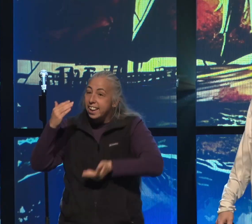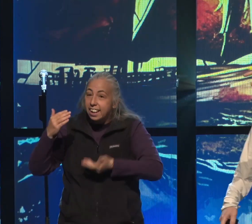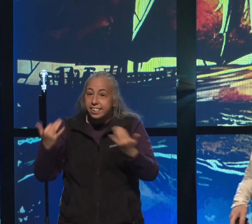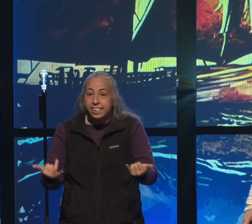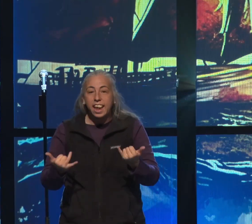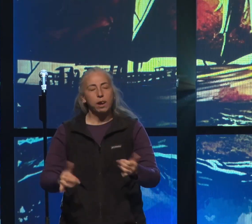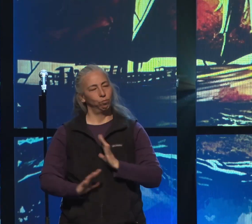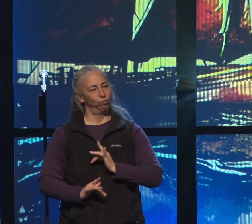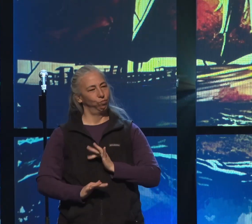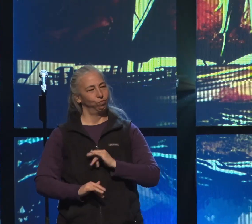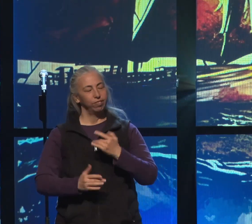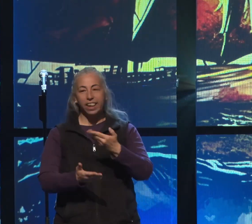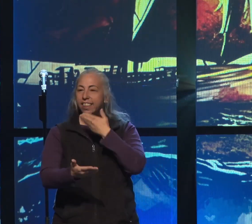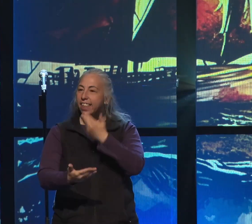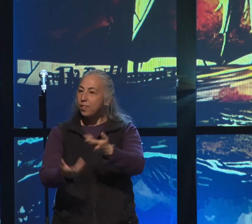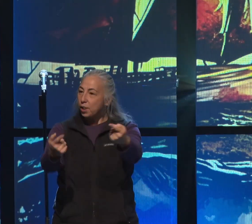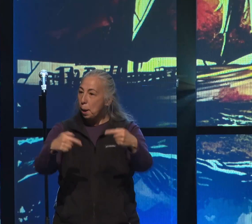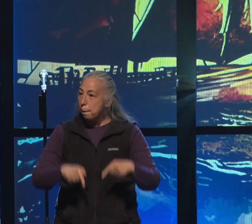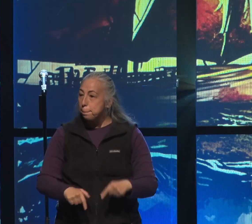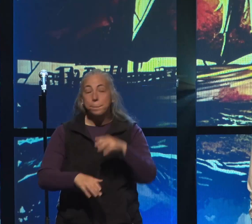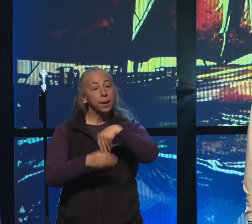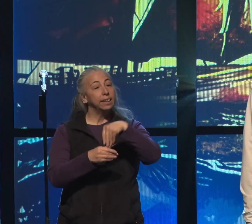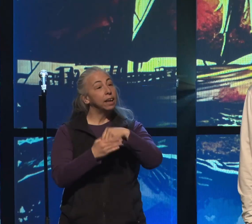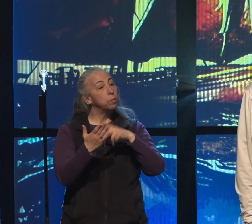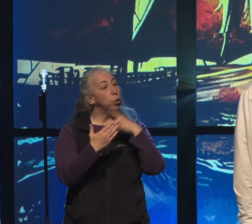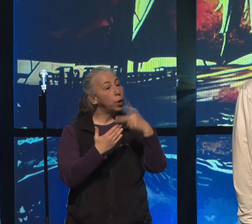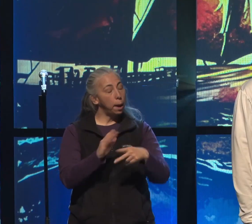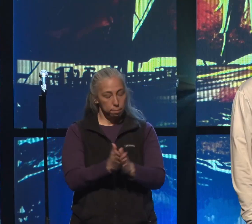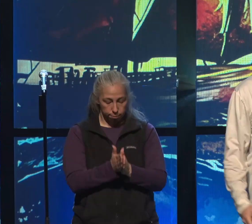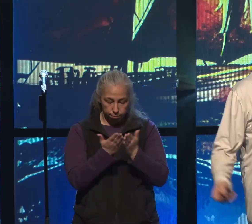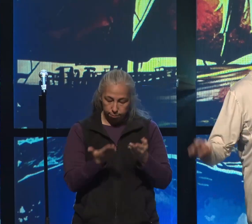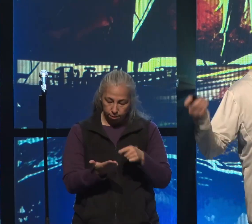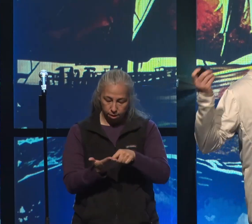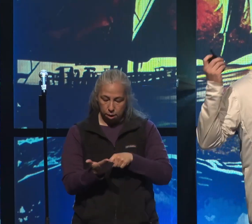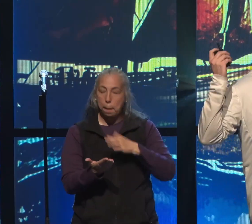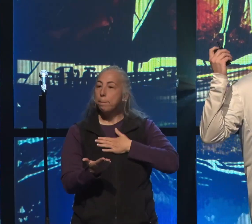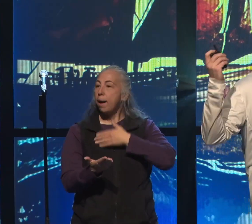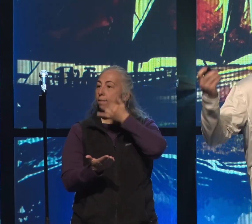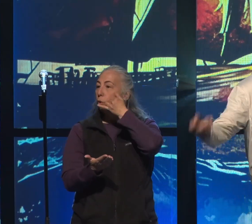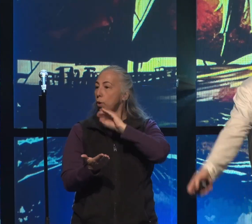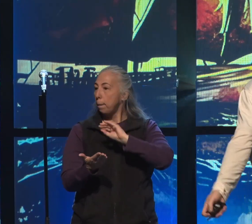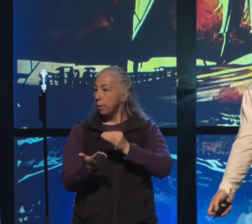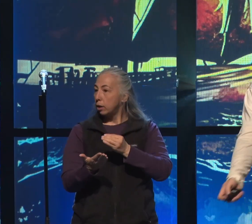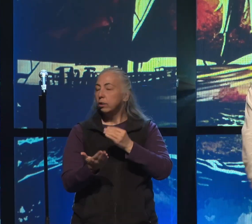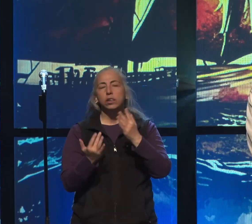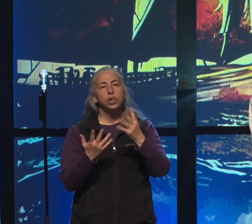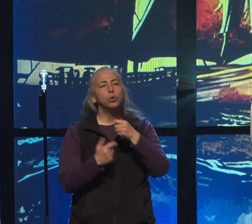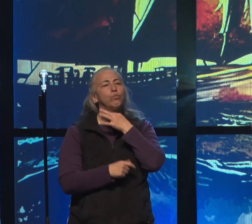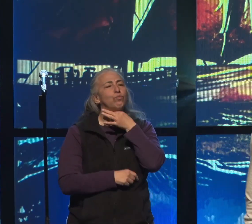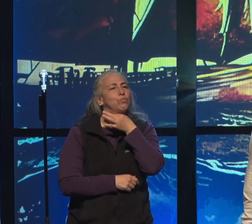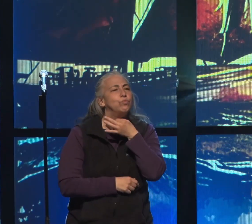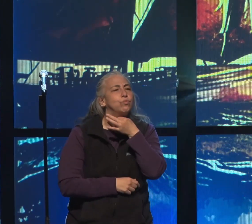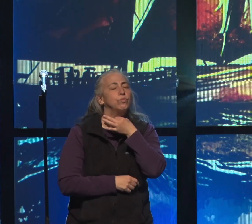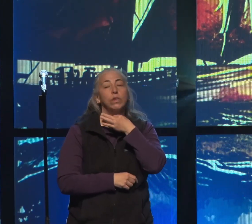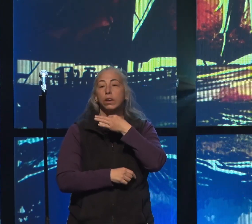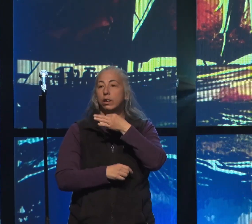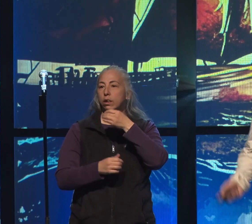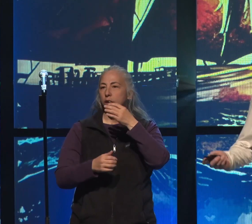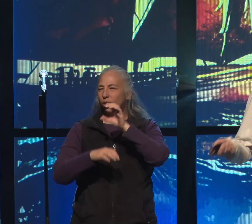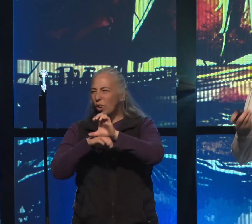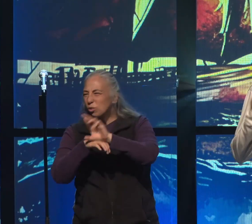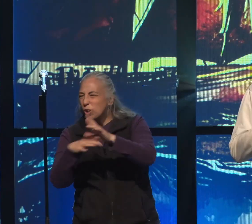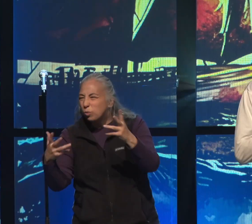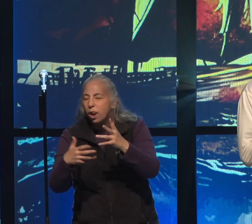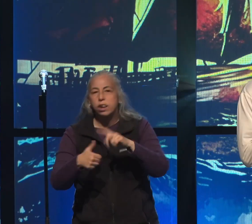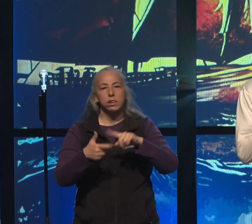being here. Inside of that program is my cell phone number. And if you would like to learn more about our church, if you'd like to try and figure